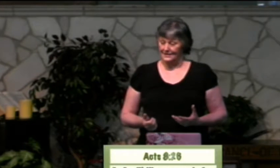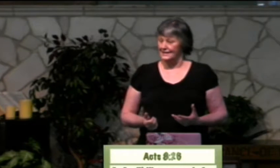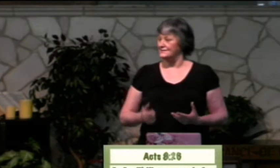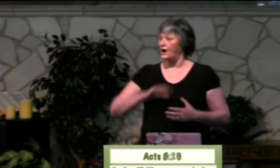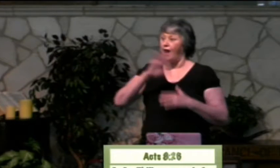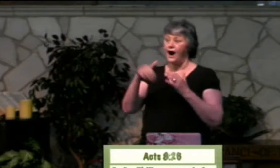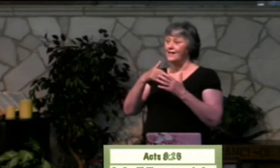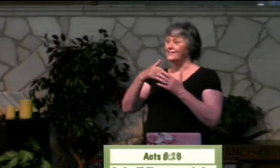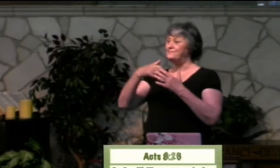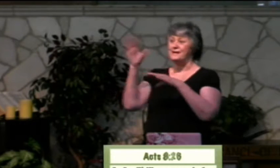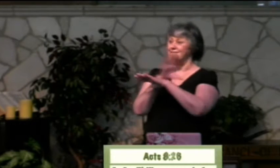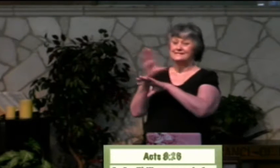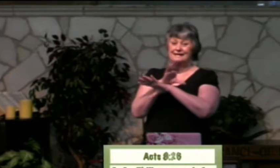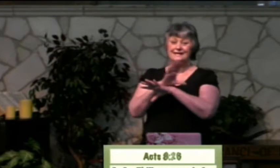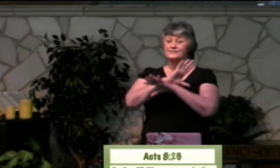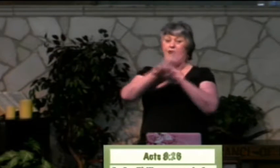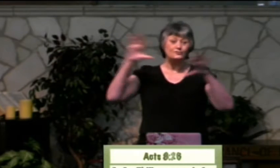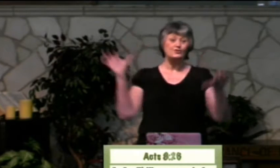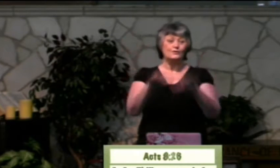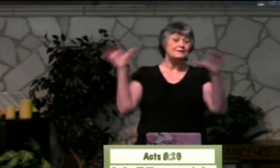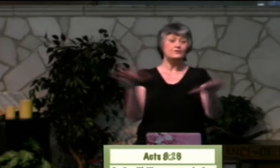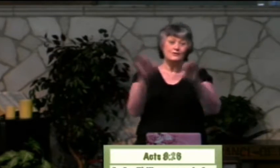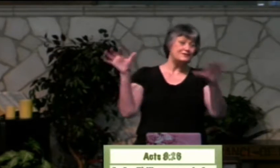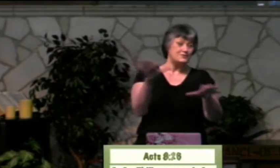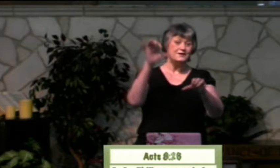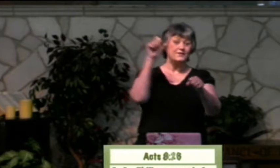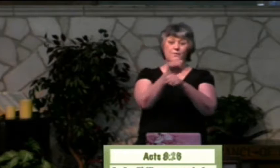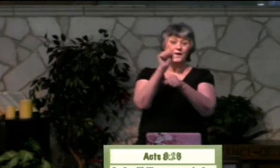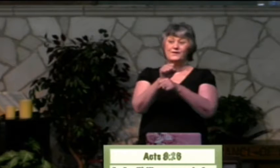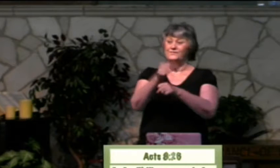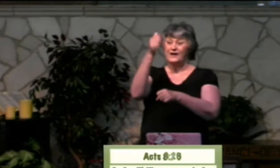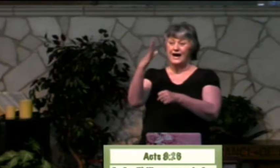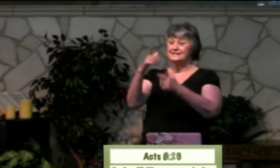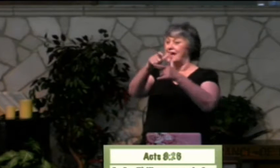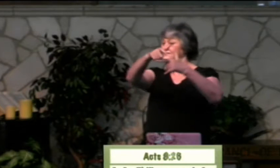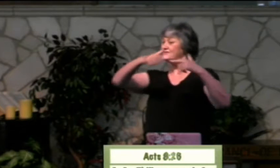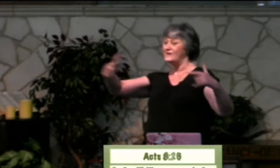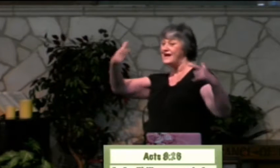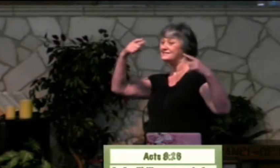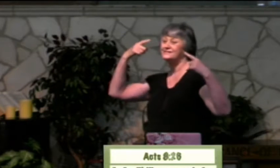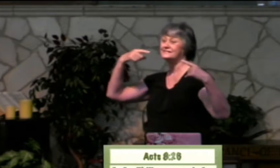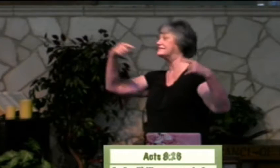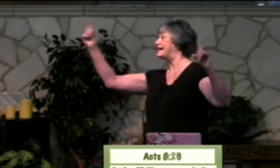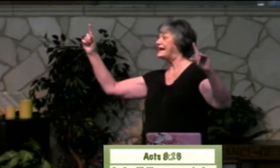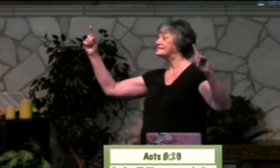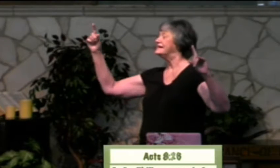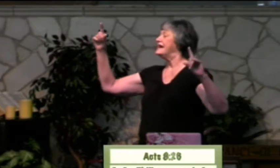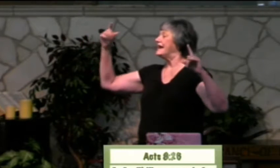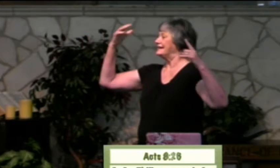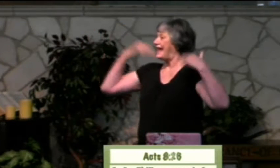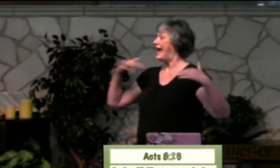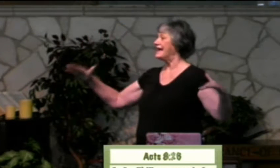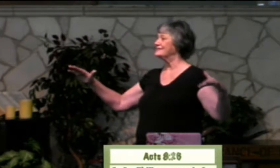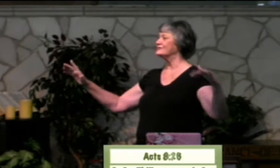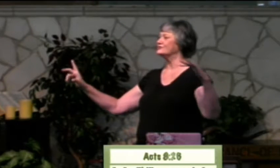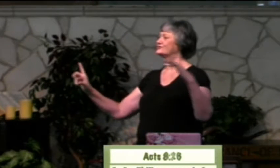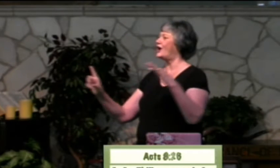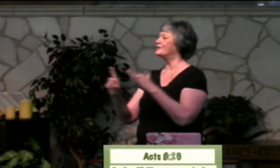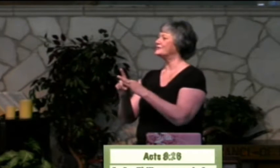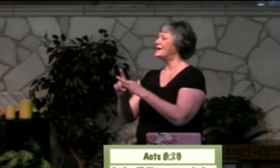He's all busy. He's all doing the work of God. He's having great success. And an angel shows up